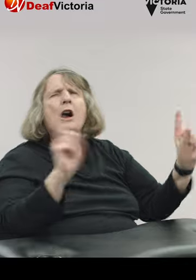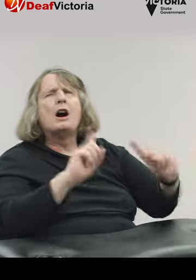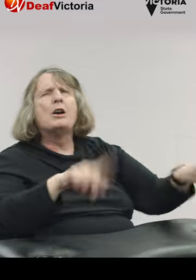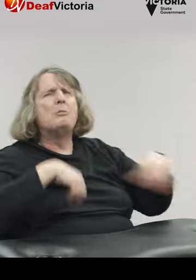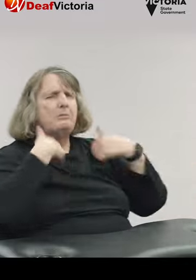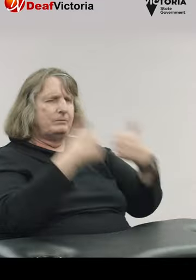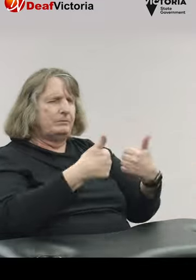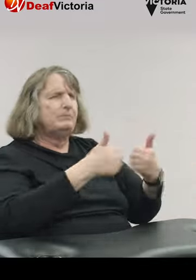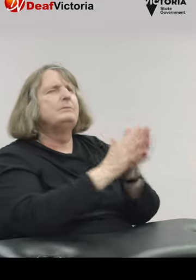Thank you.